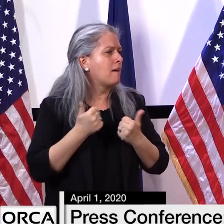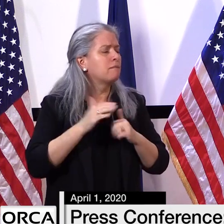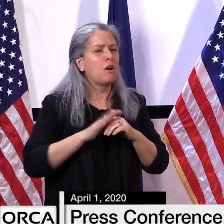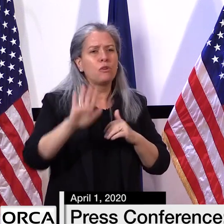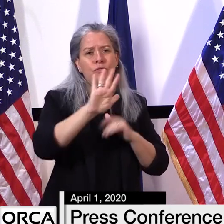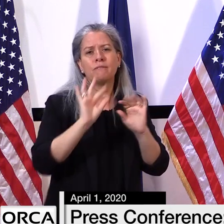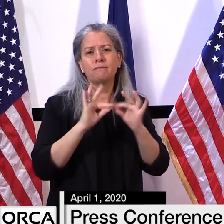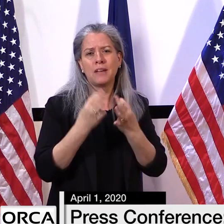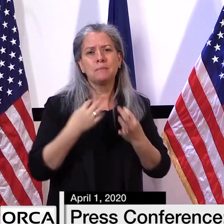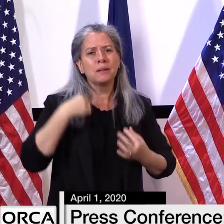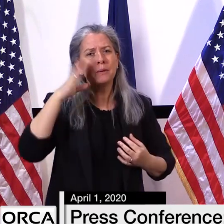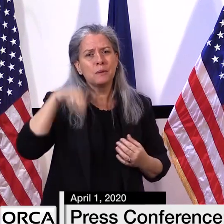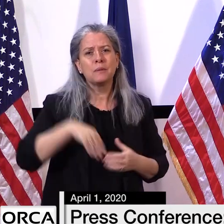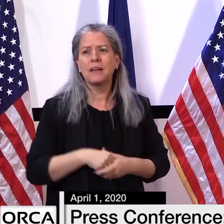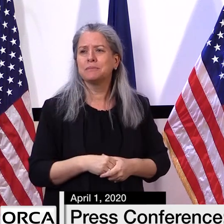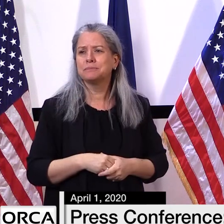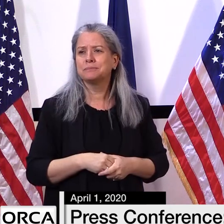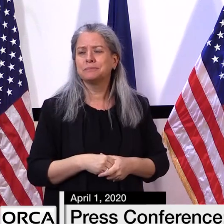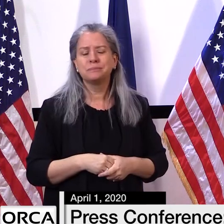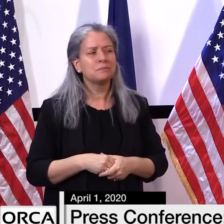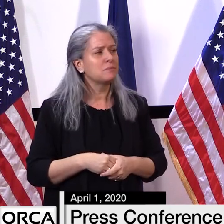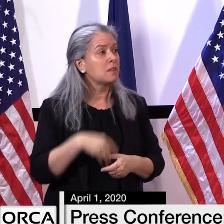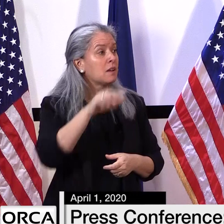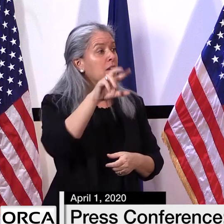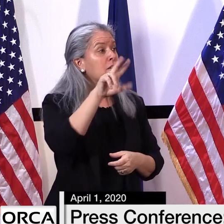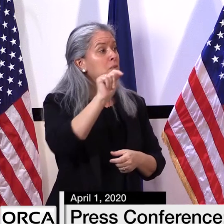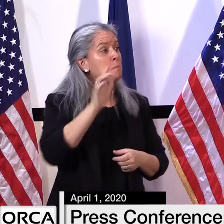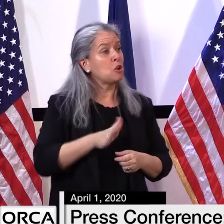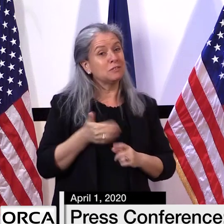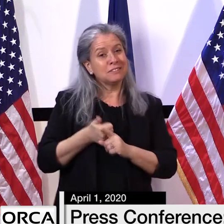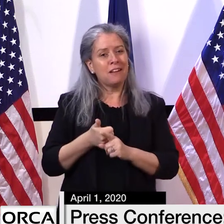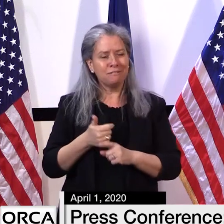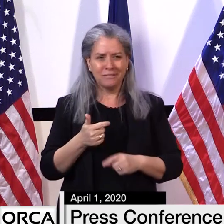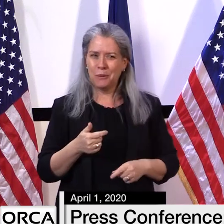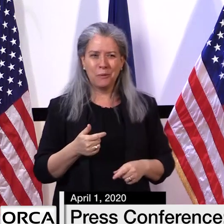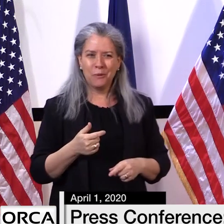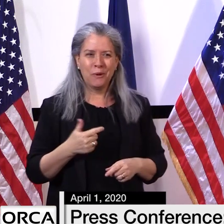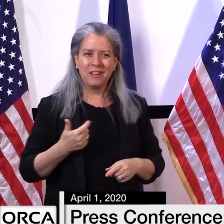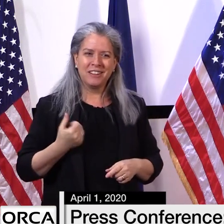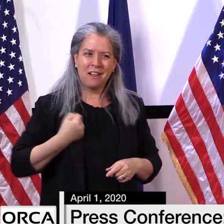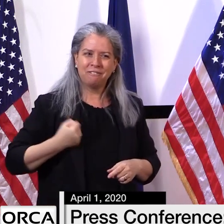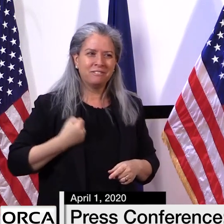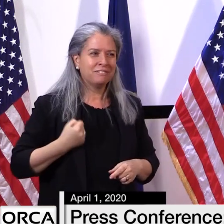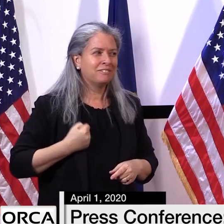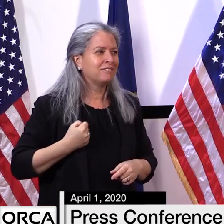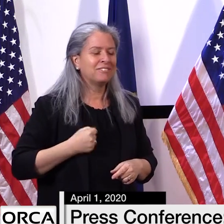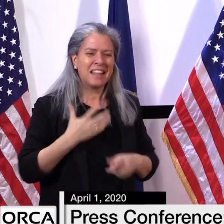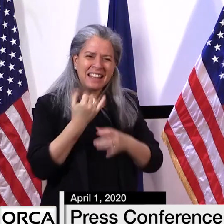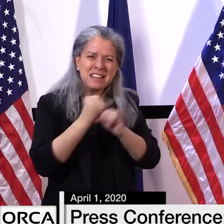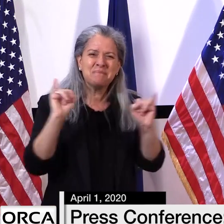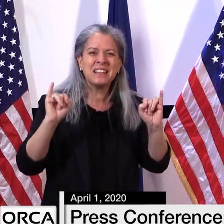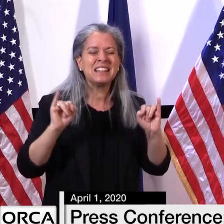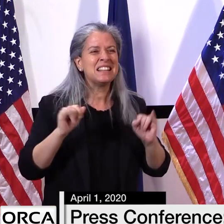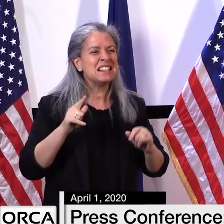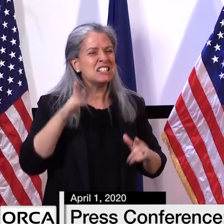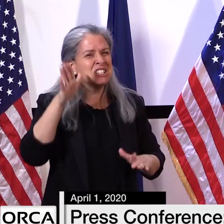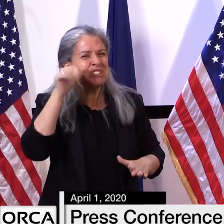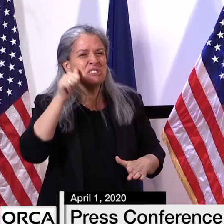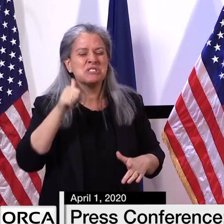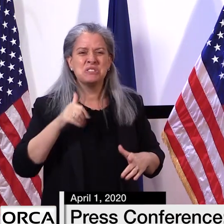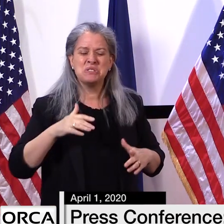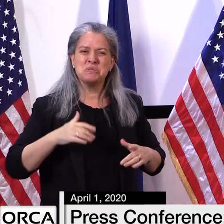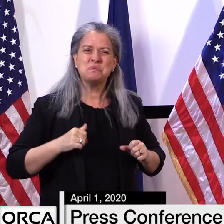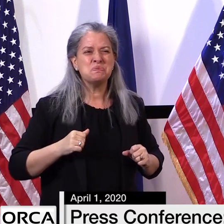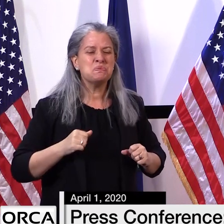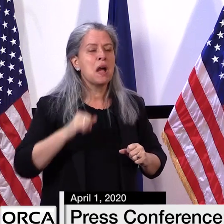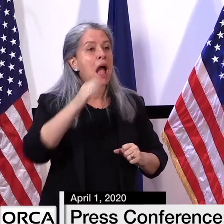Vermonters are independent, self-reliant, and tough. And we take care of each other through tough times, putting the needs of